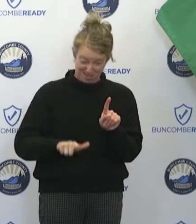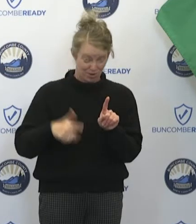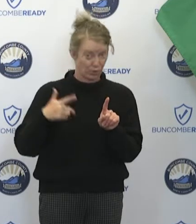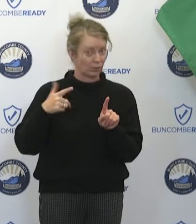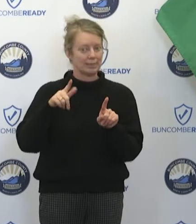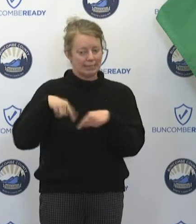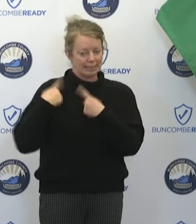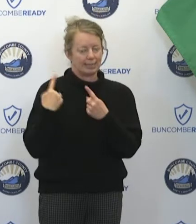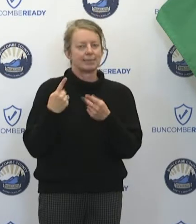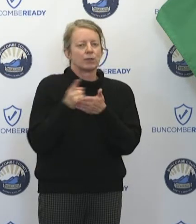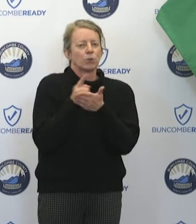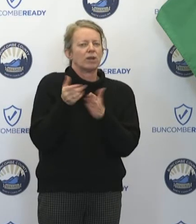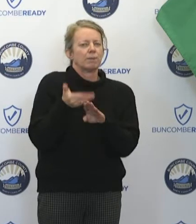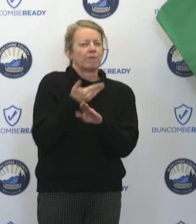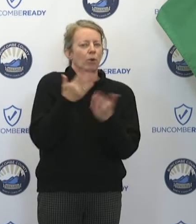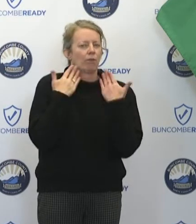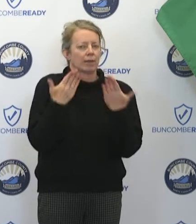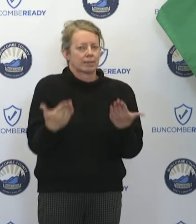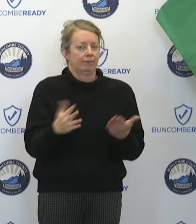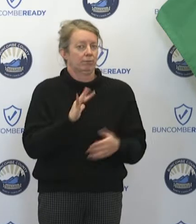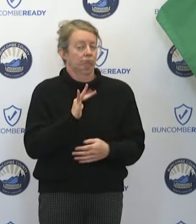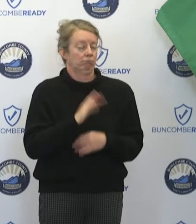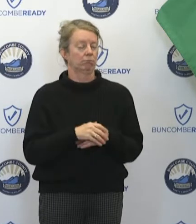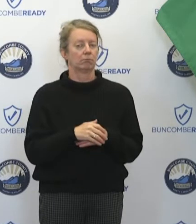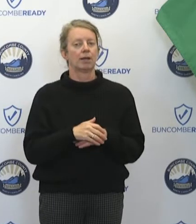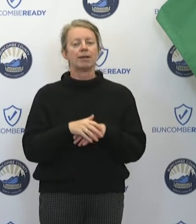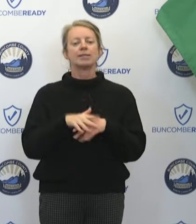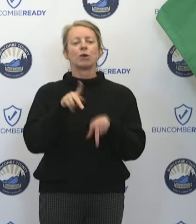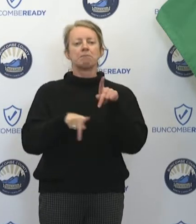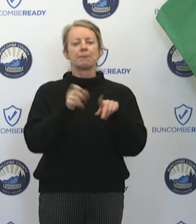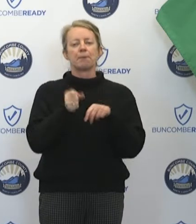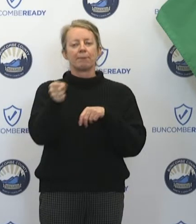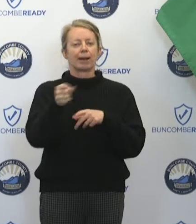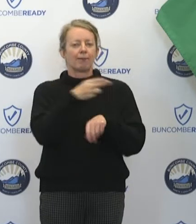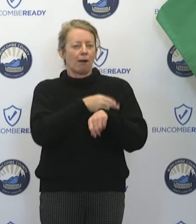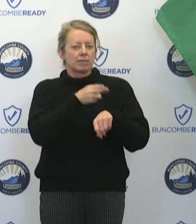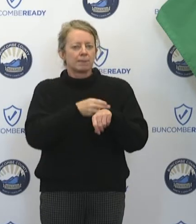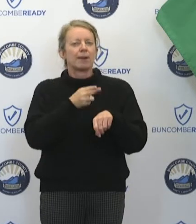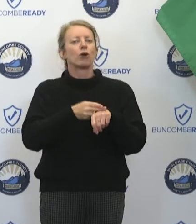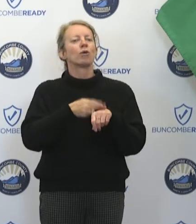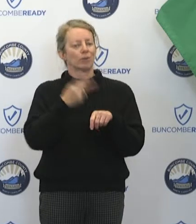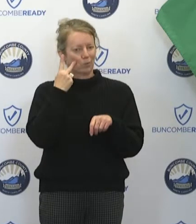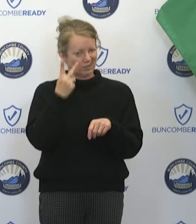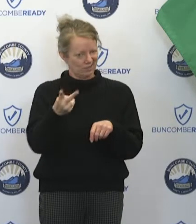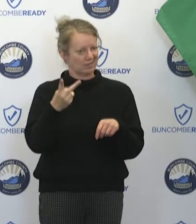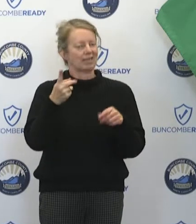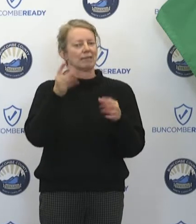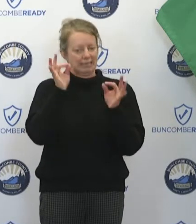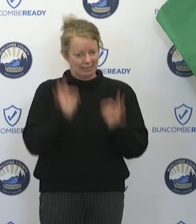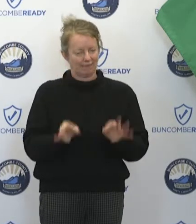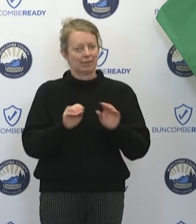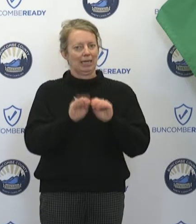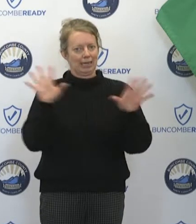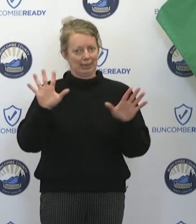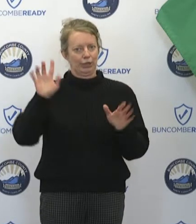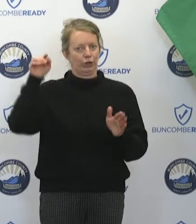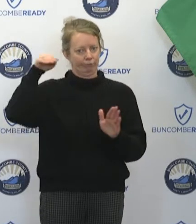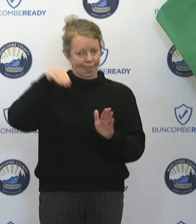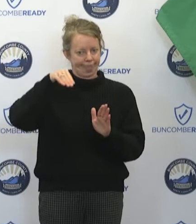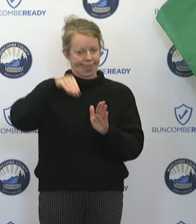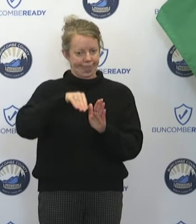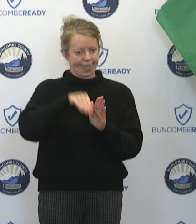Thanksgiving. Regional hospitalizations also continue to show a pronounced and consistent decline over the last several